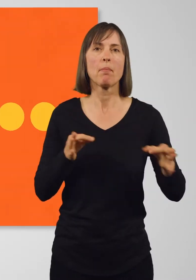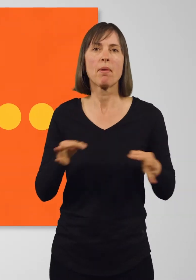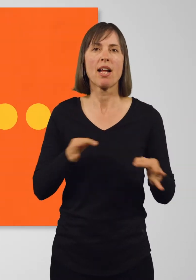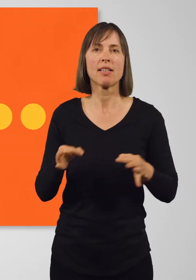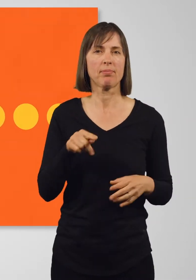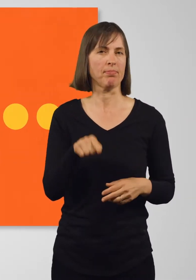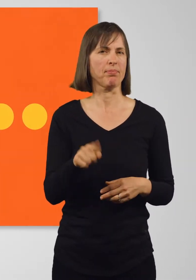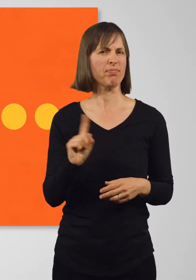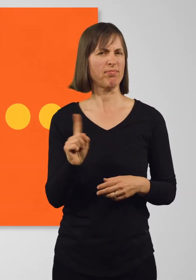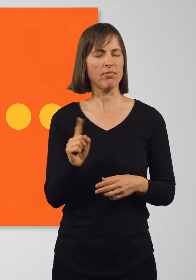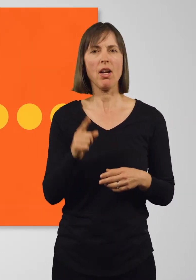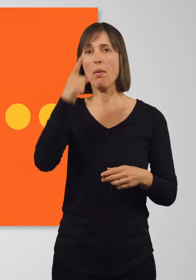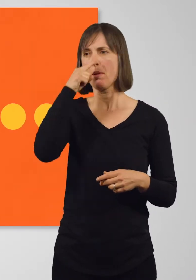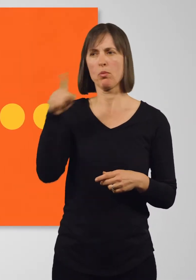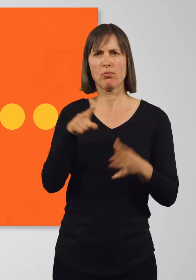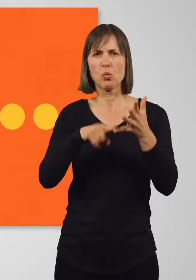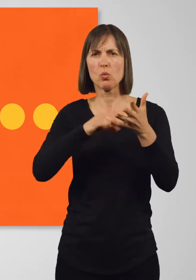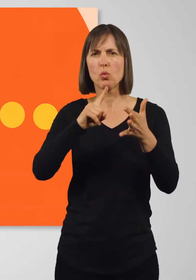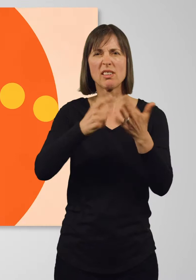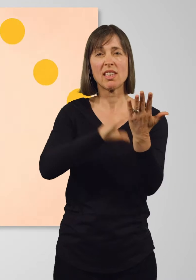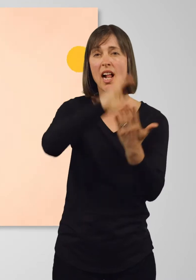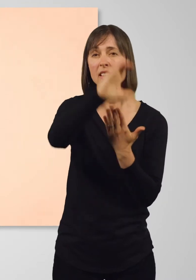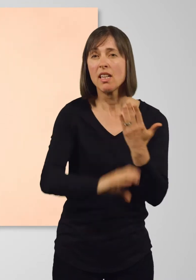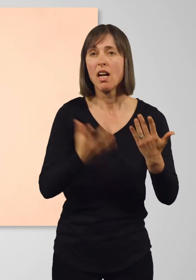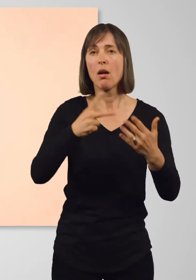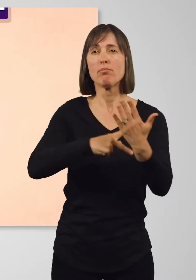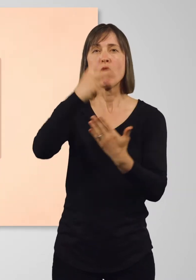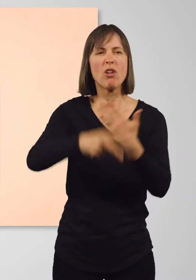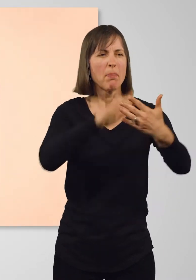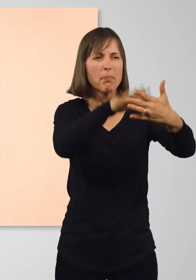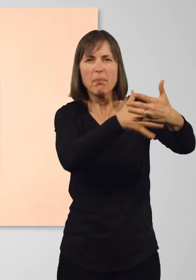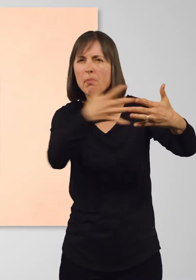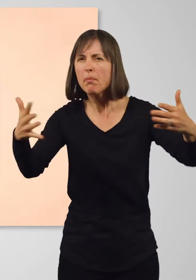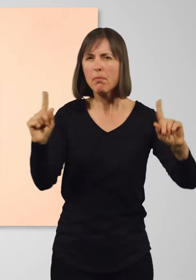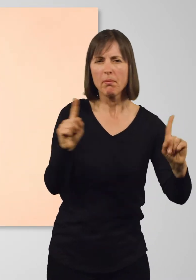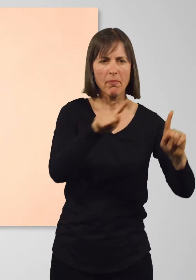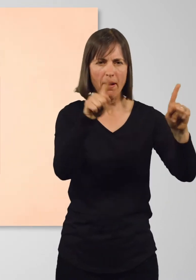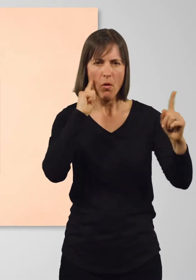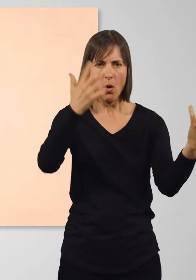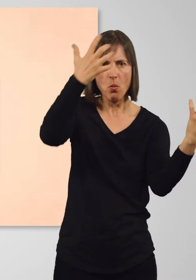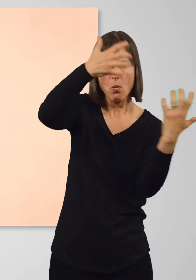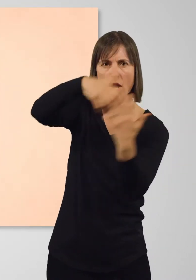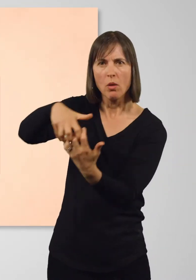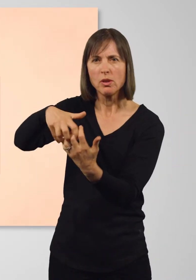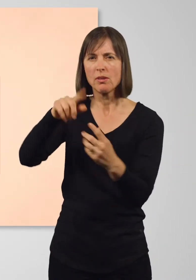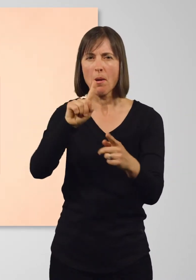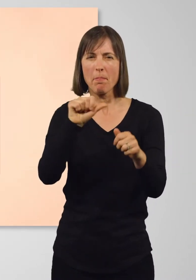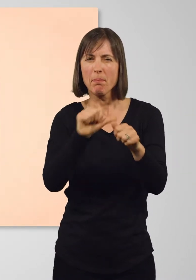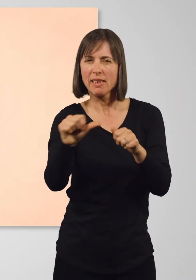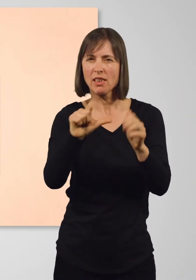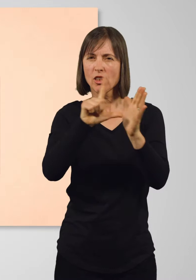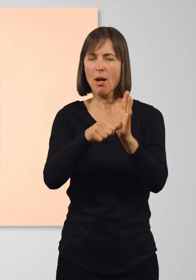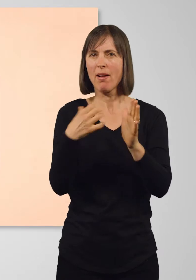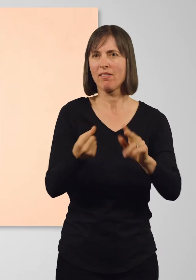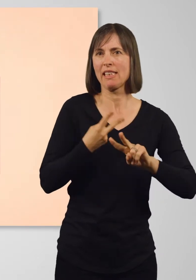Natural family planning. Natural family planning is where people use calendars or programs to try to guess when they can have sex with a